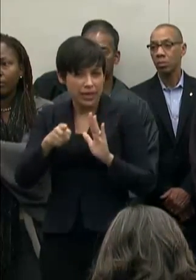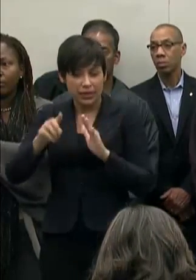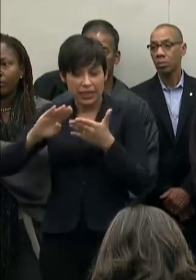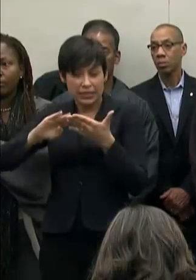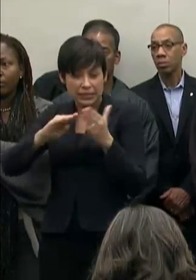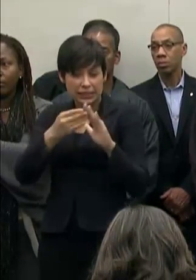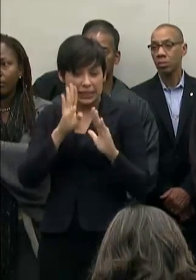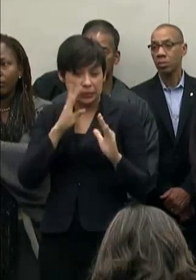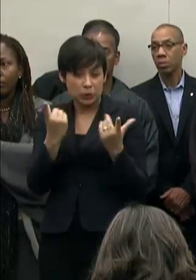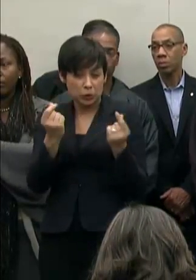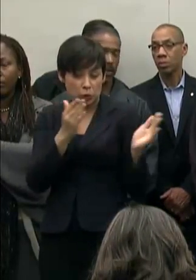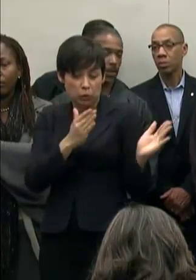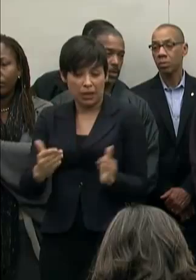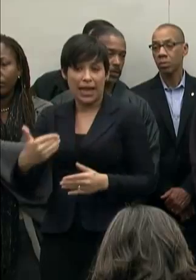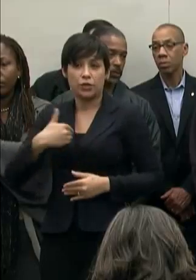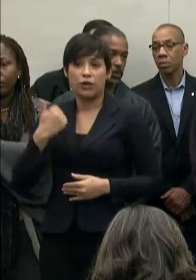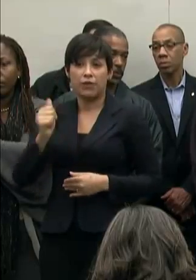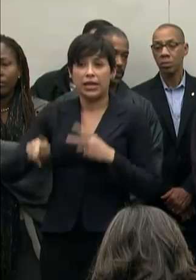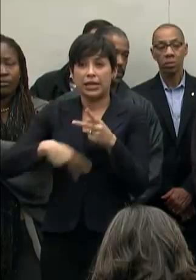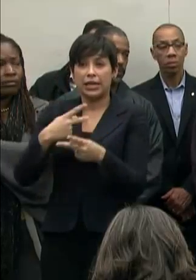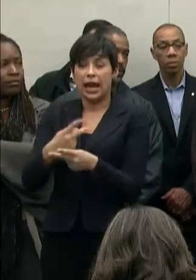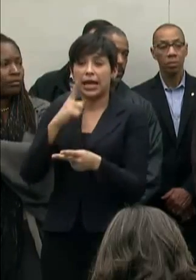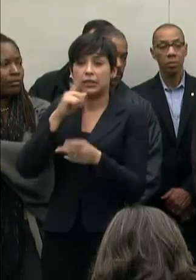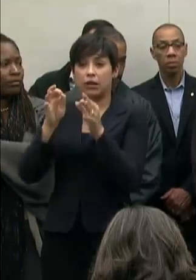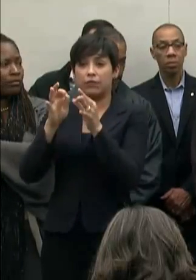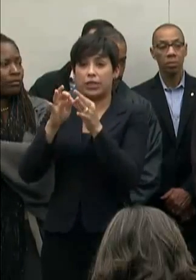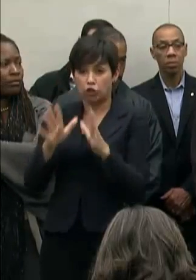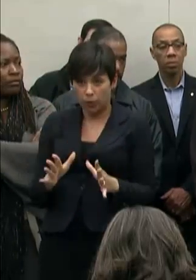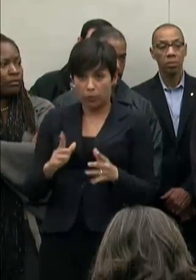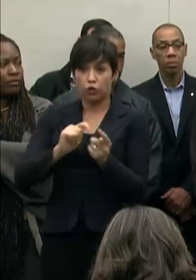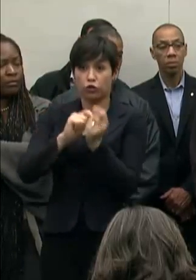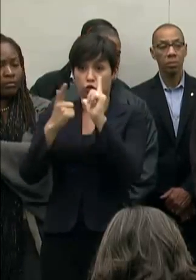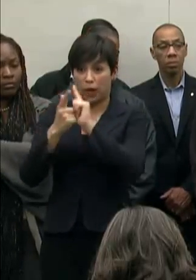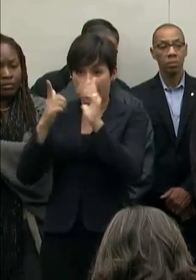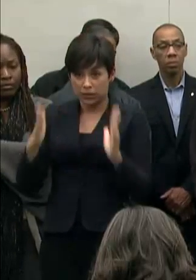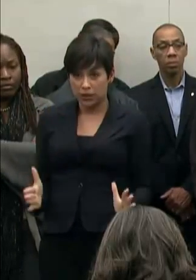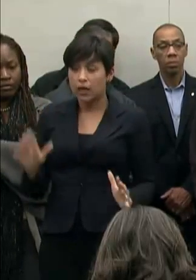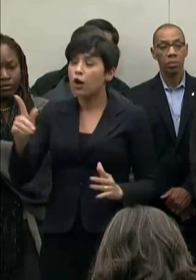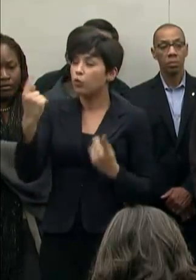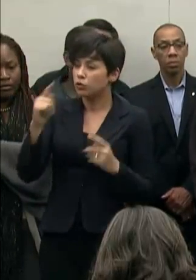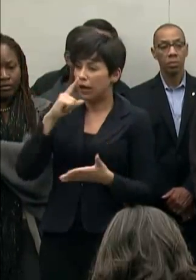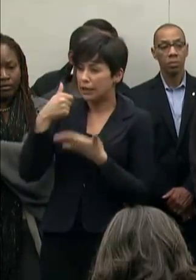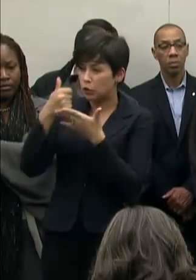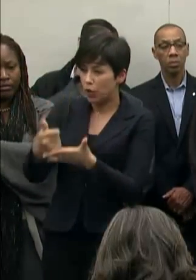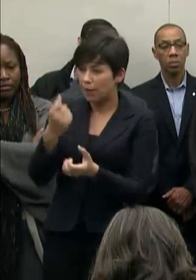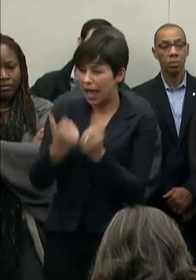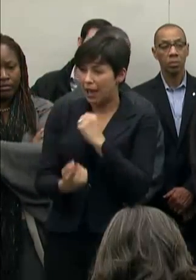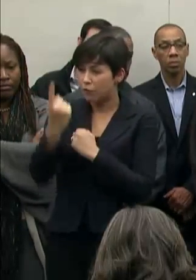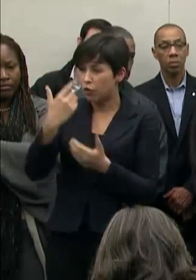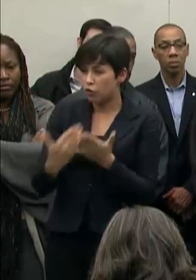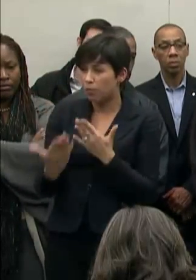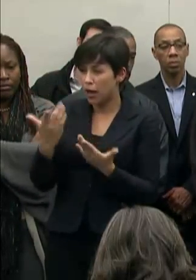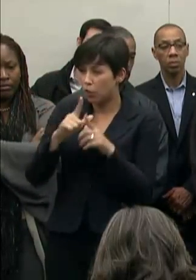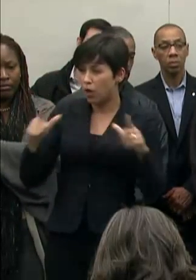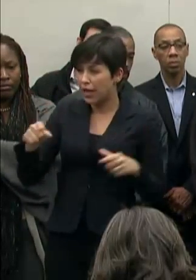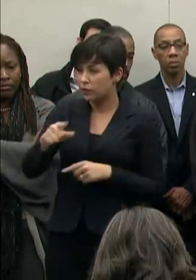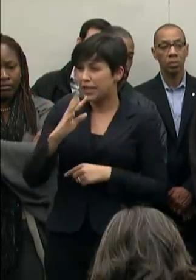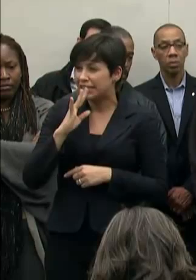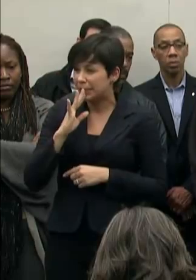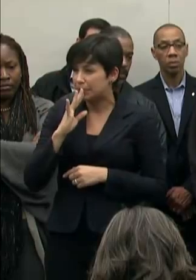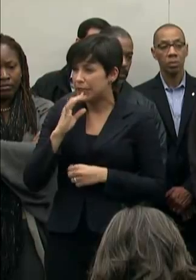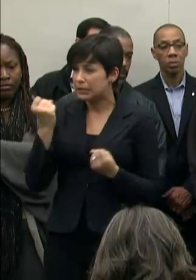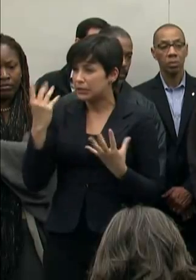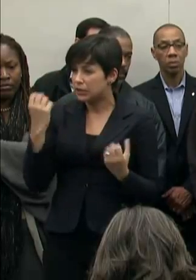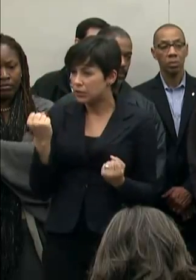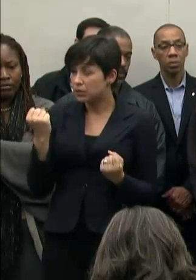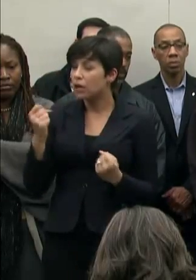deploy any language assistance? We are trying to help everybody, no matter what language they speak. Keep in mind that, neighbors can